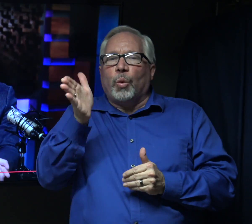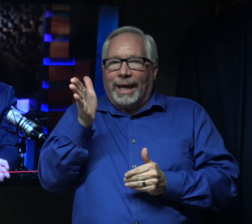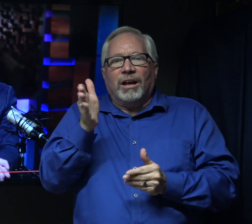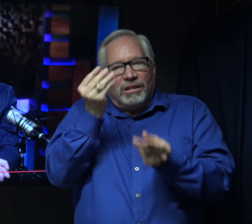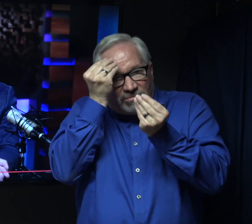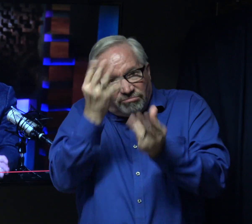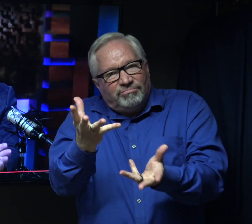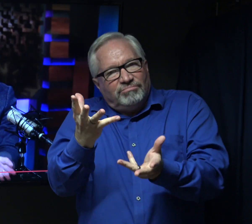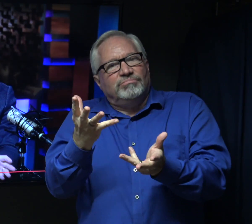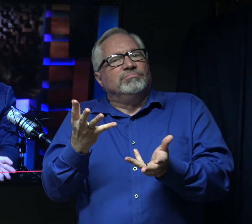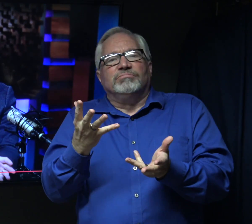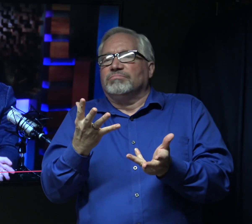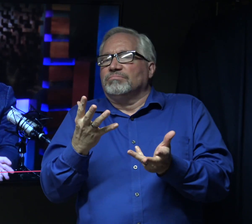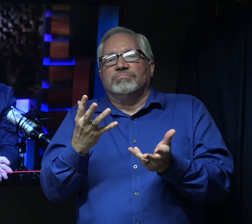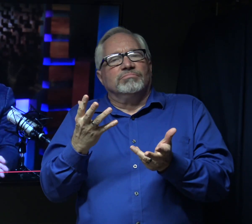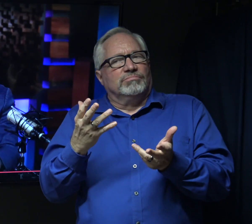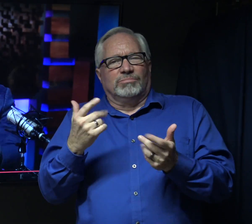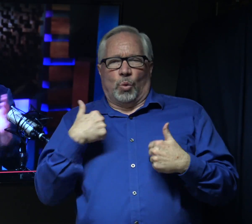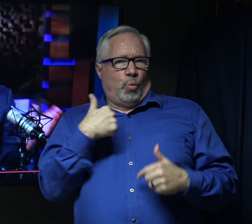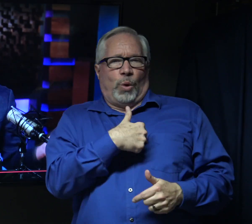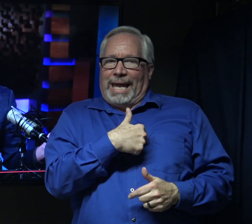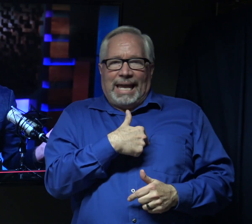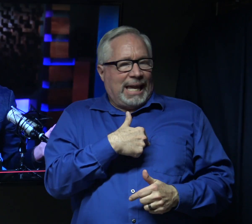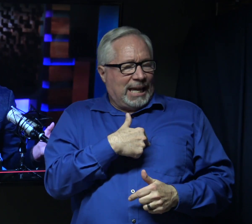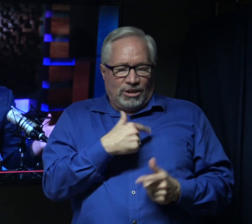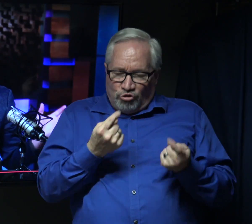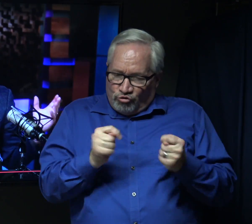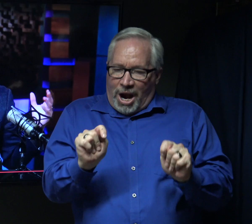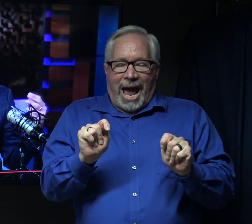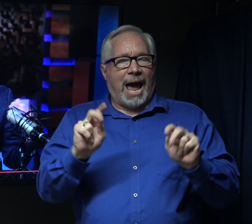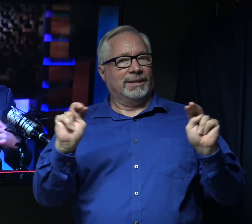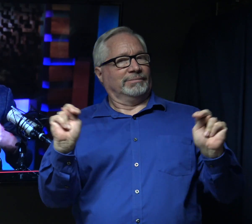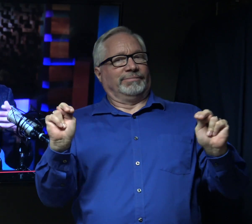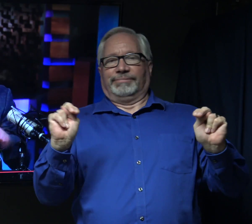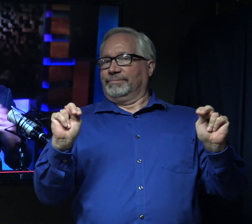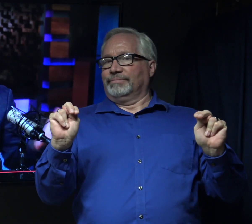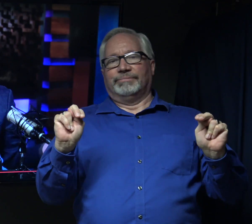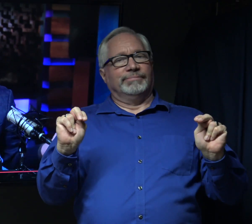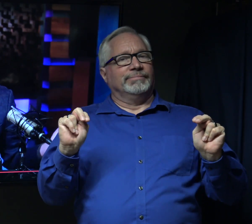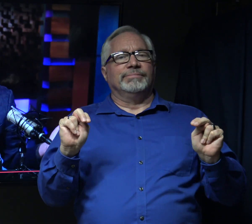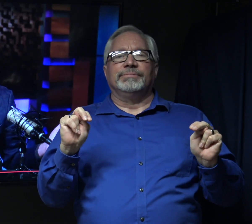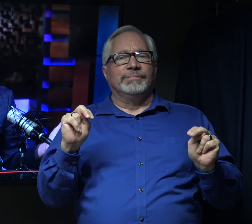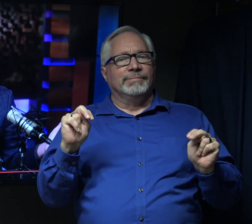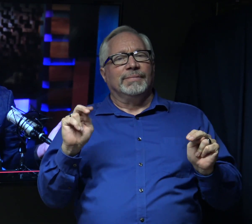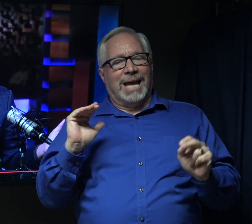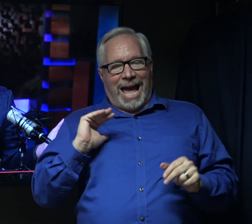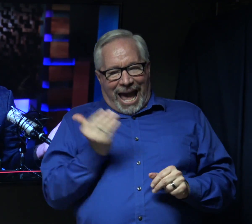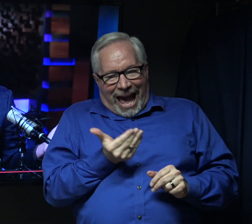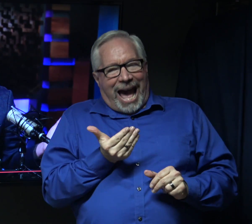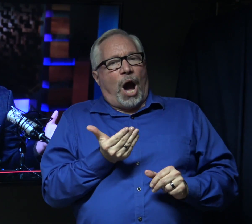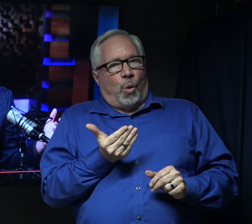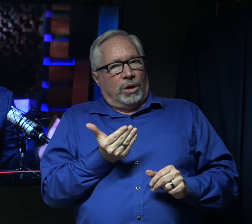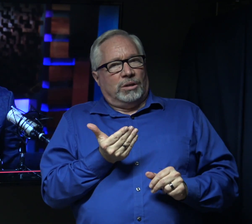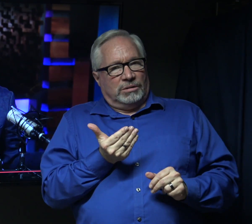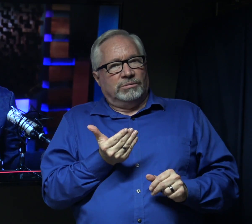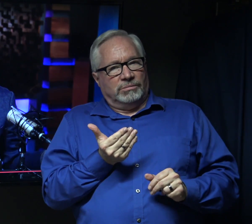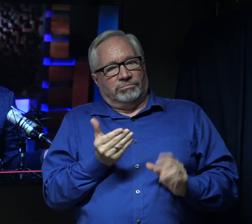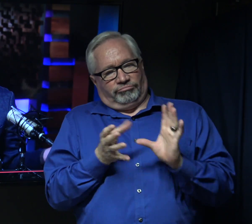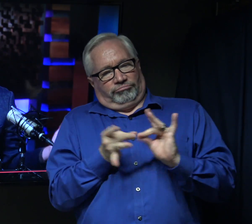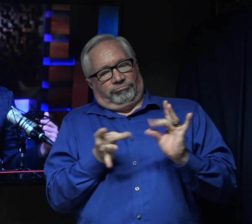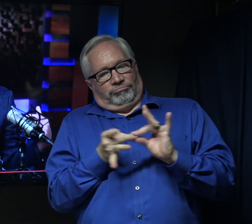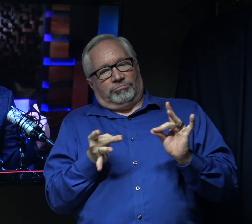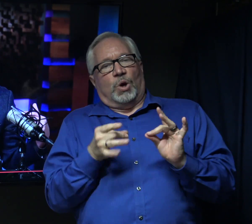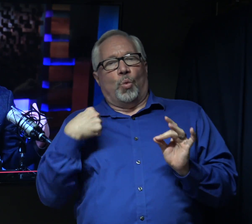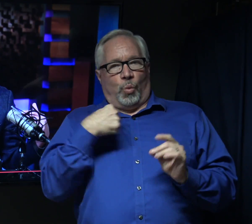objectively. Obviously, we at the Daily Wire own our point of view. We are conservative